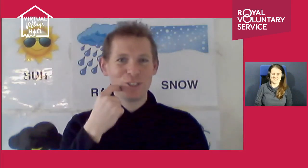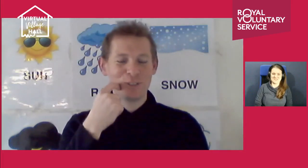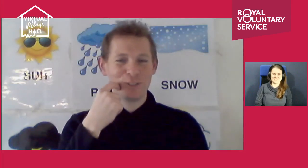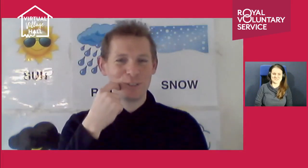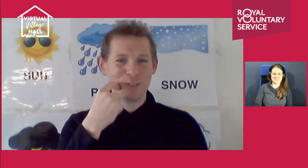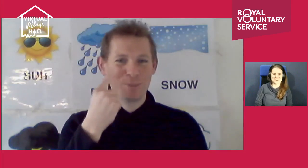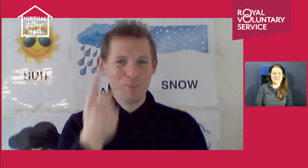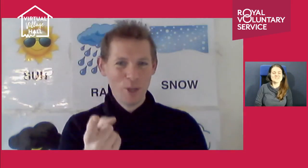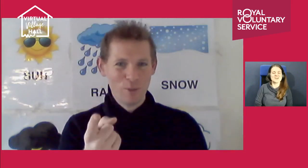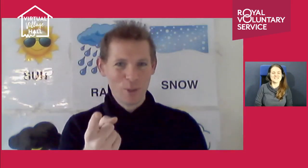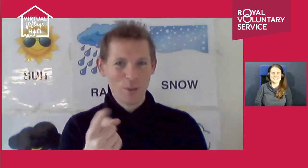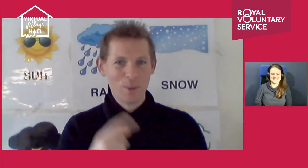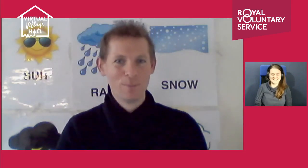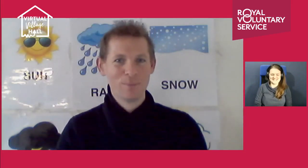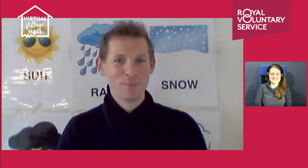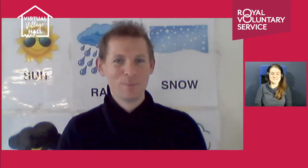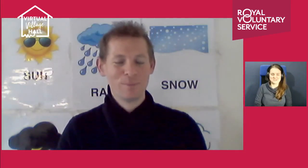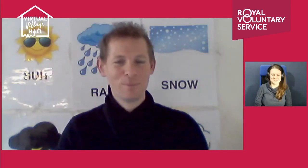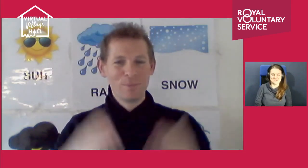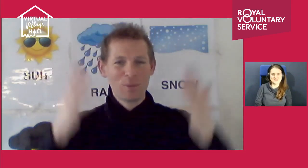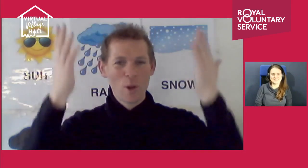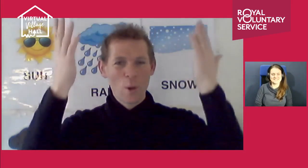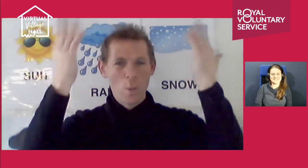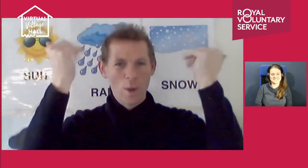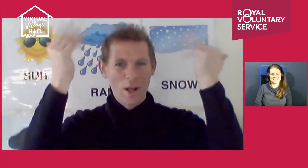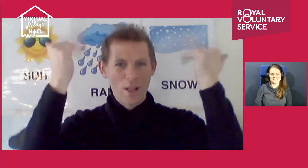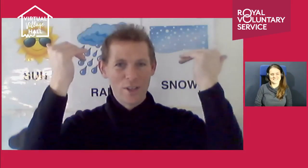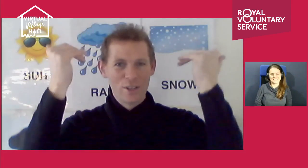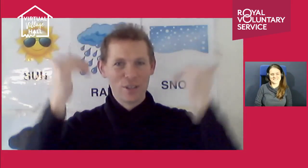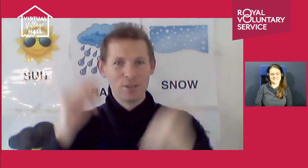I nearly got it wrong there. Right, tomorrow,